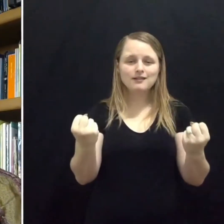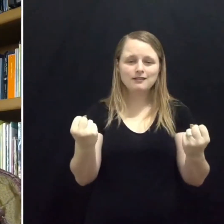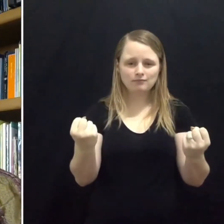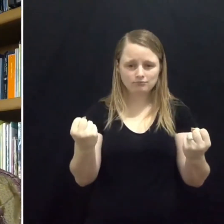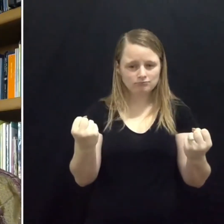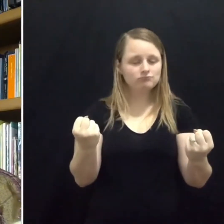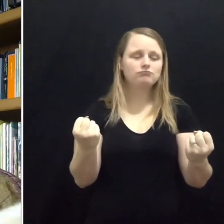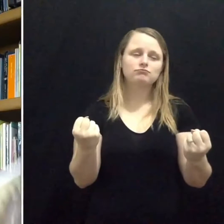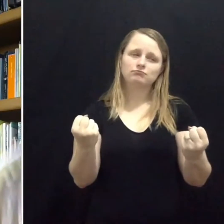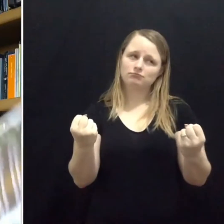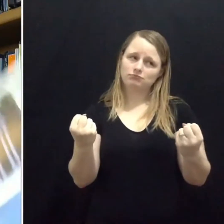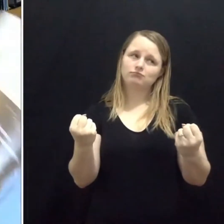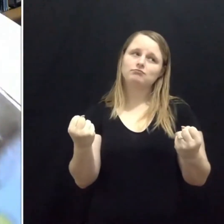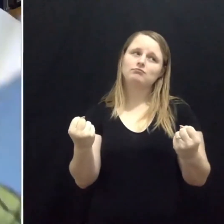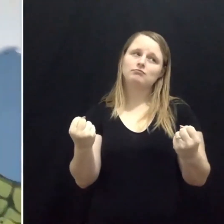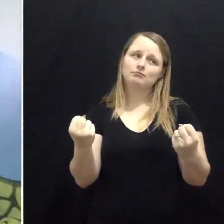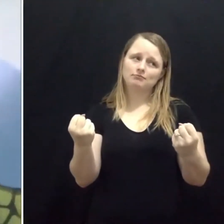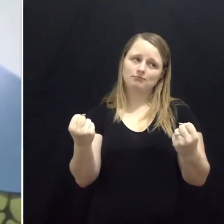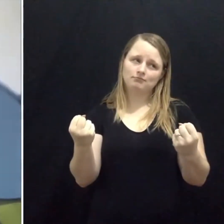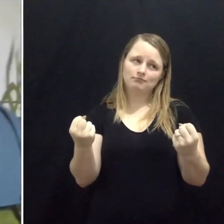healing.